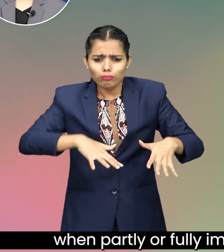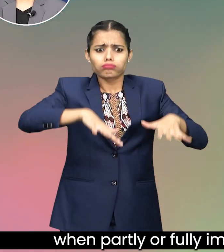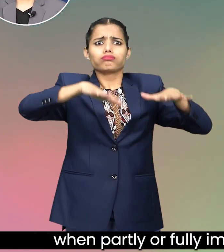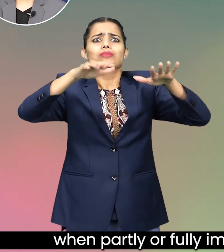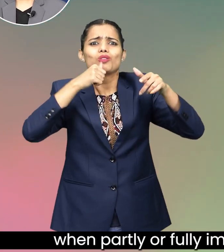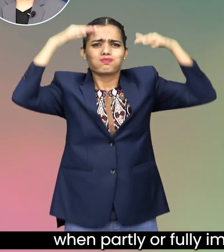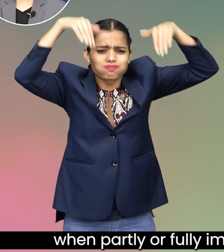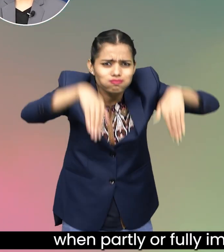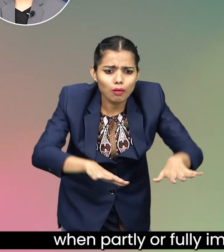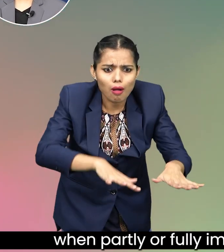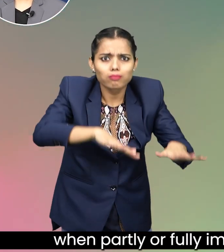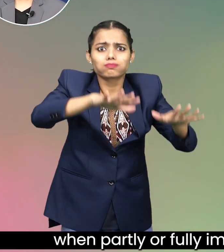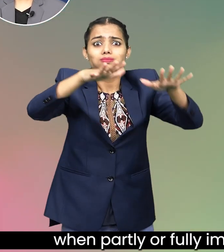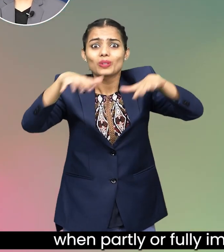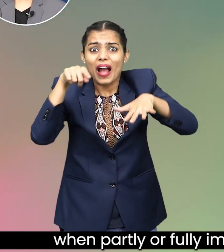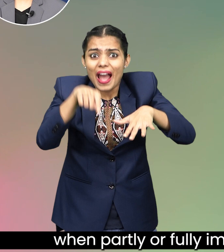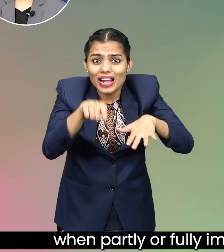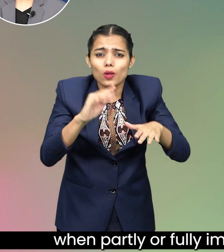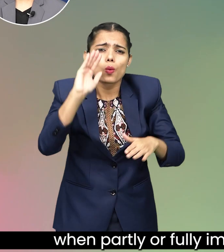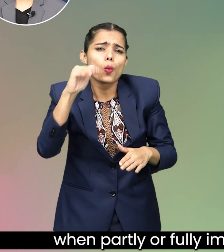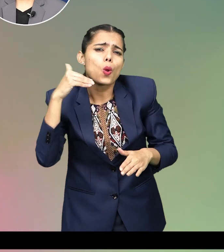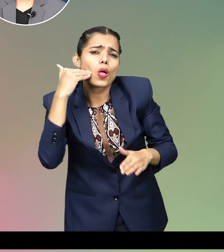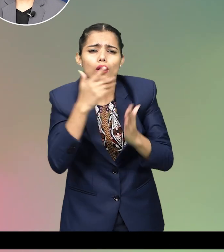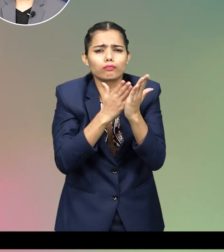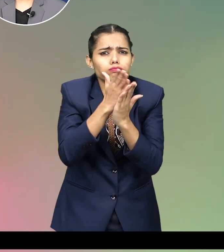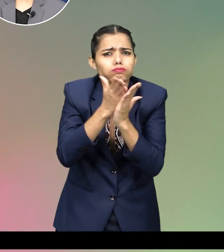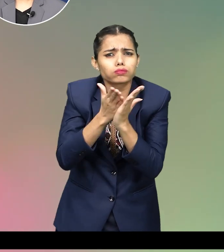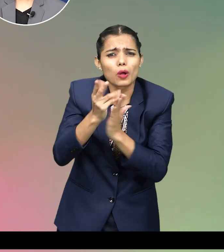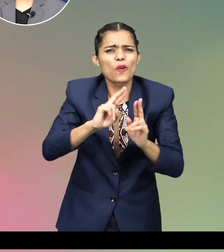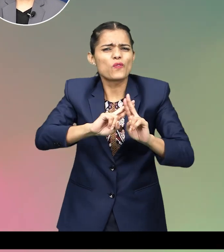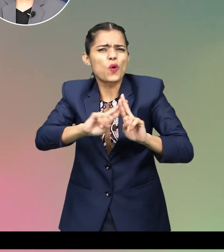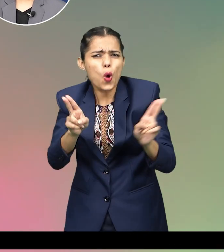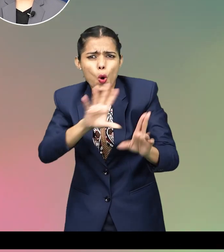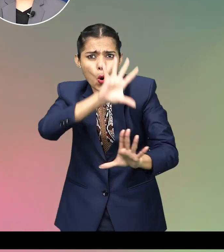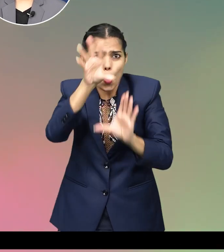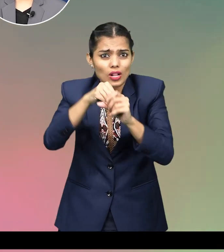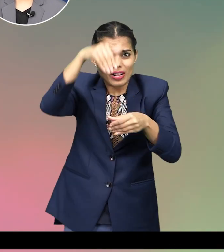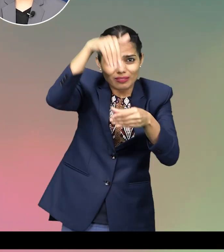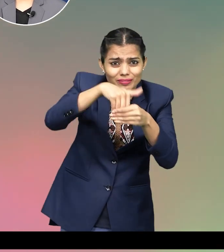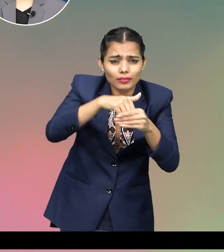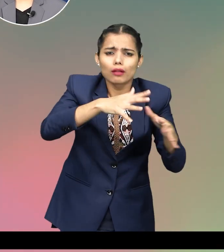or fully immersed in a fluid is called upthrust of buoyant force